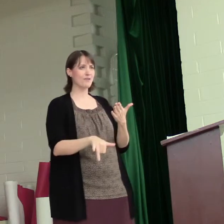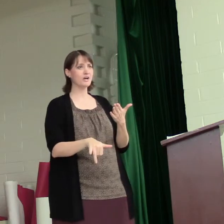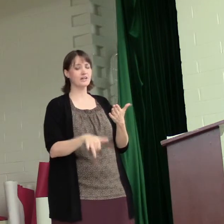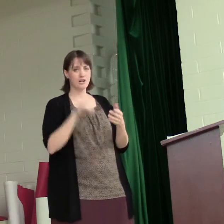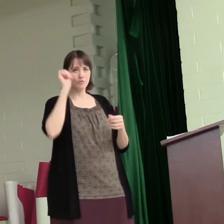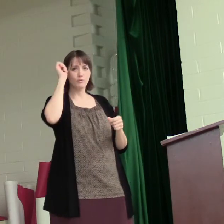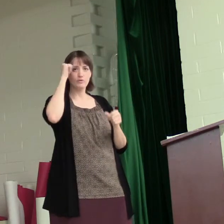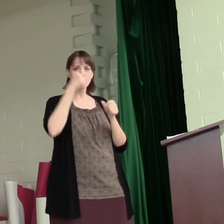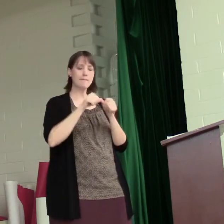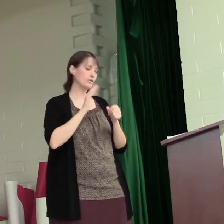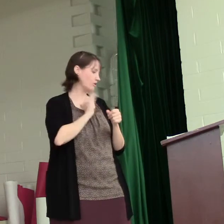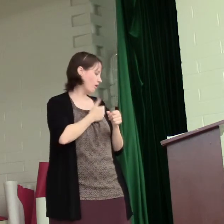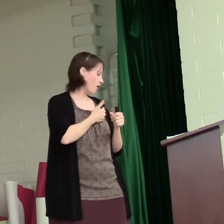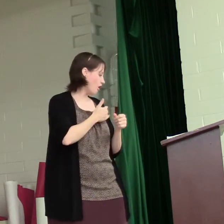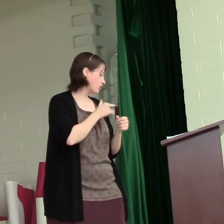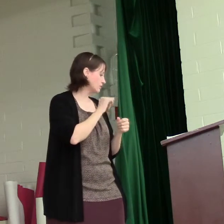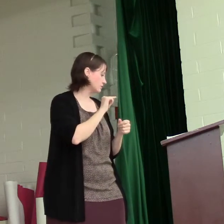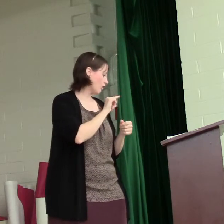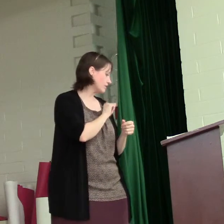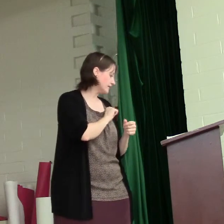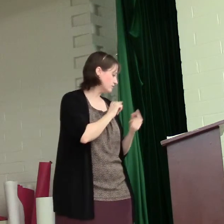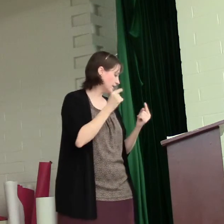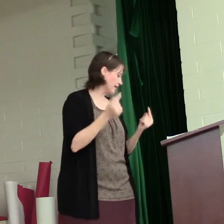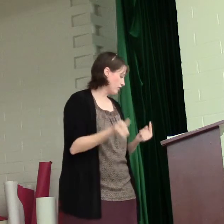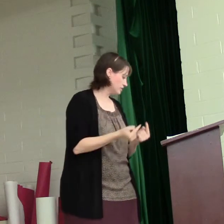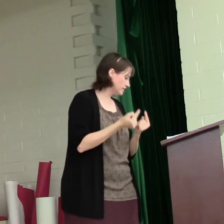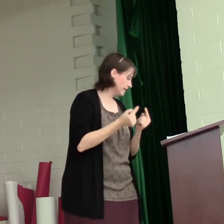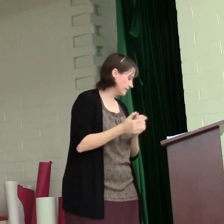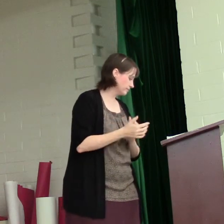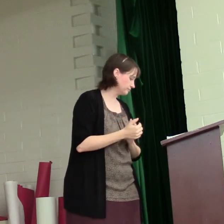I failed that one. We remember our guilt and our sin.